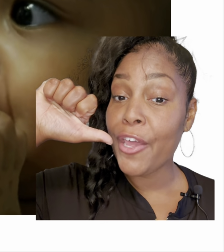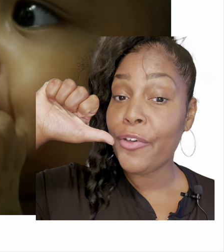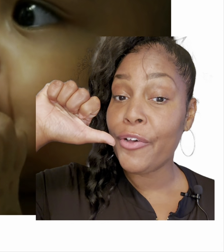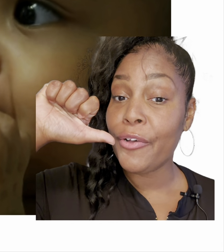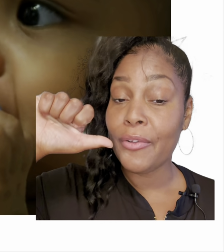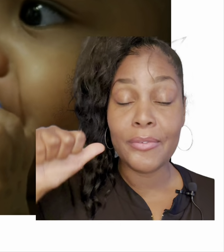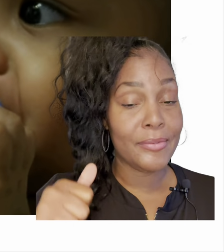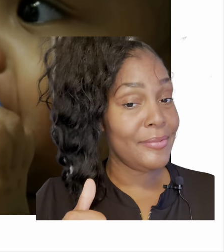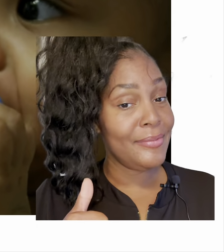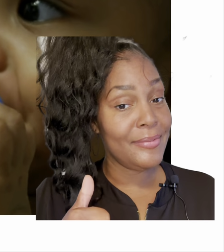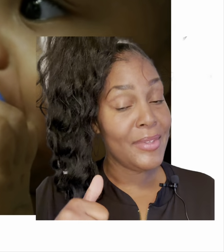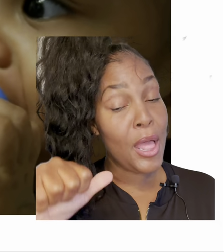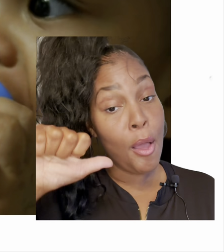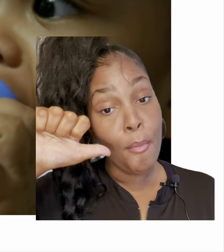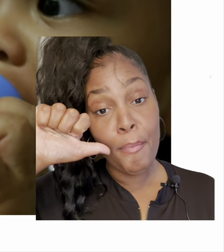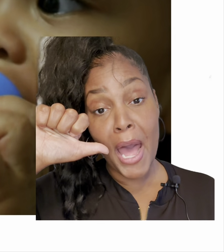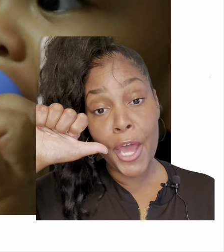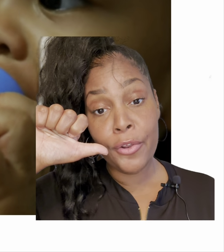Bottle.